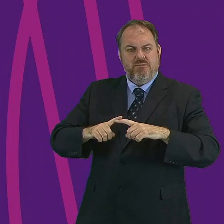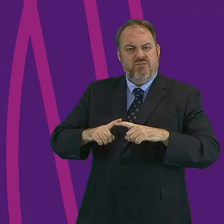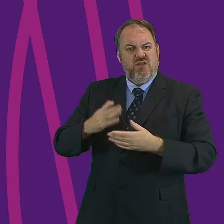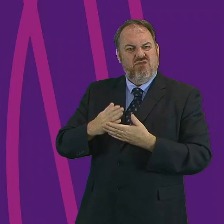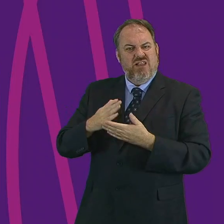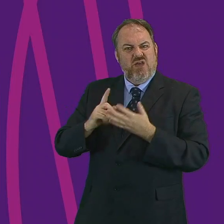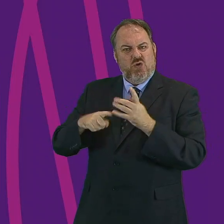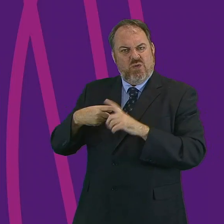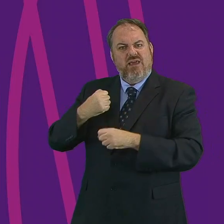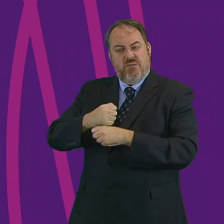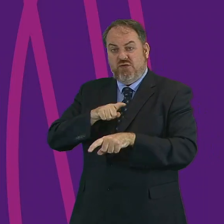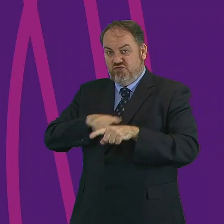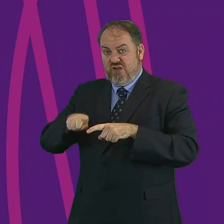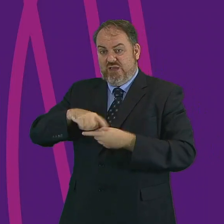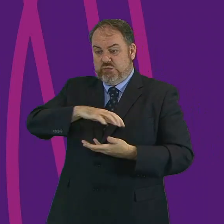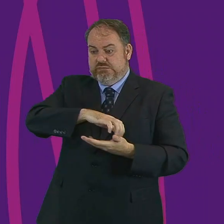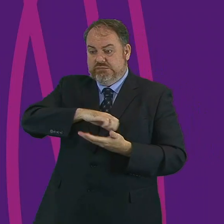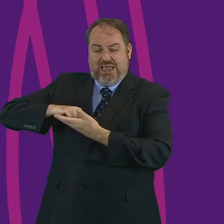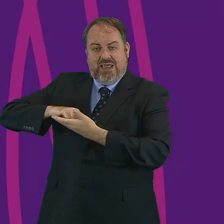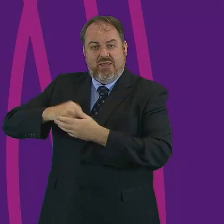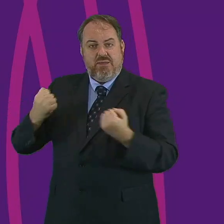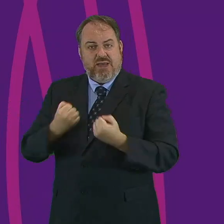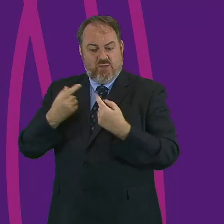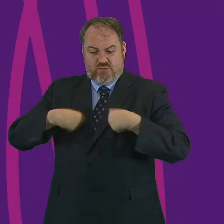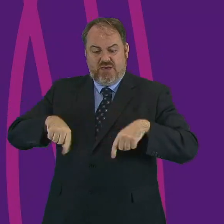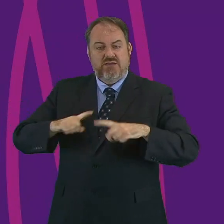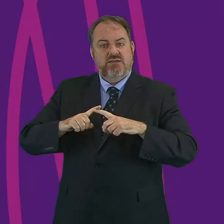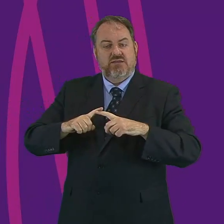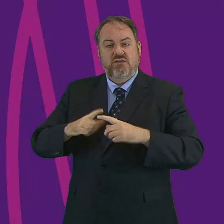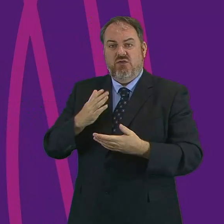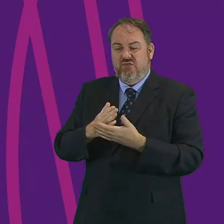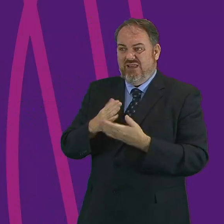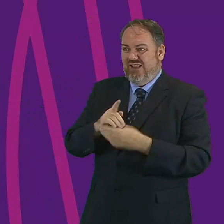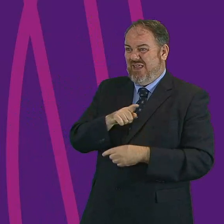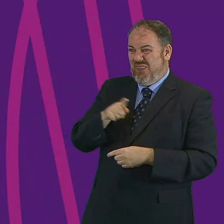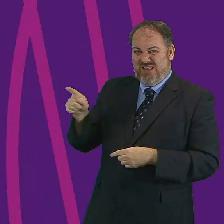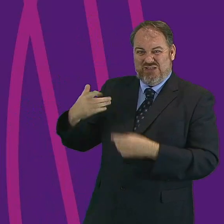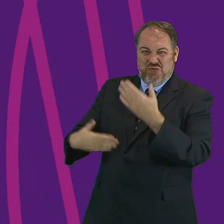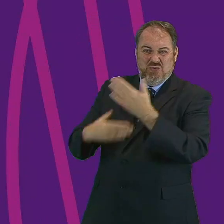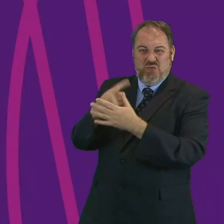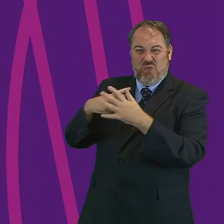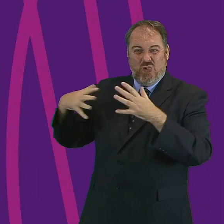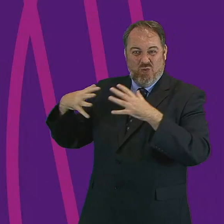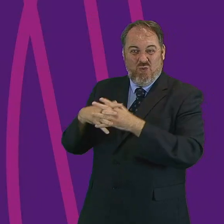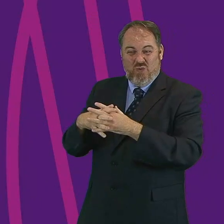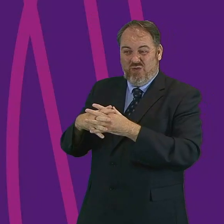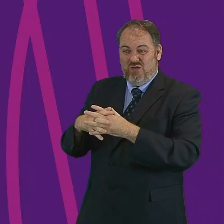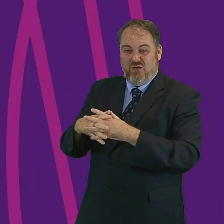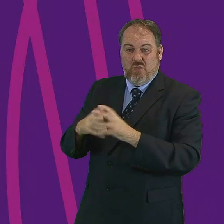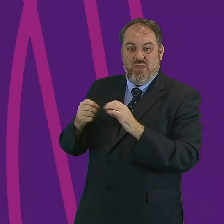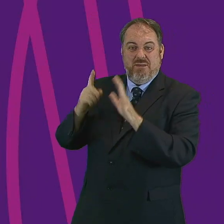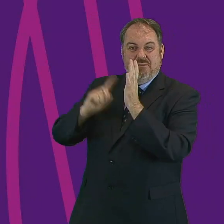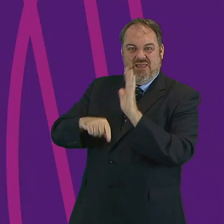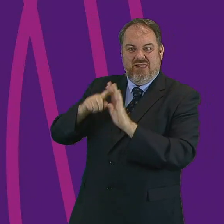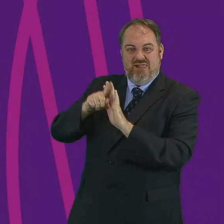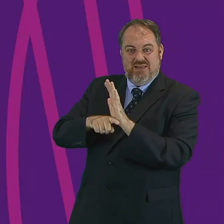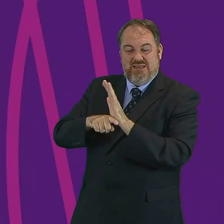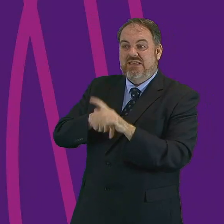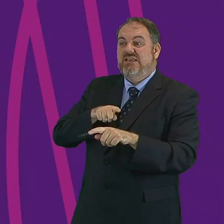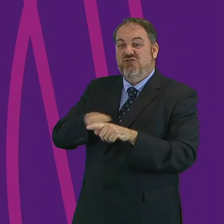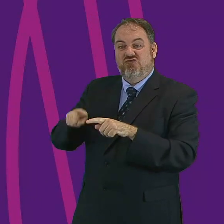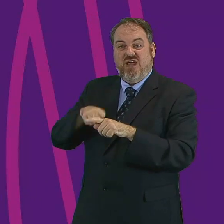Westminster, regardless of the spending priorities of the people of Scotland? First Minister. Yes, I do. I have